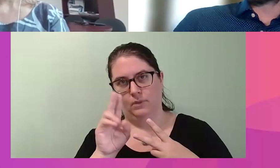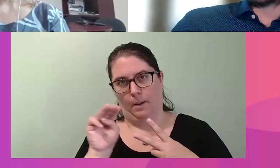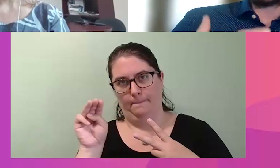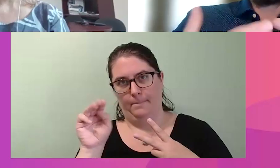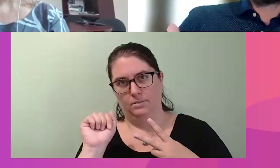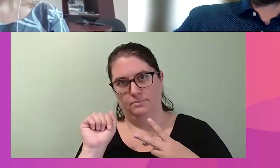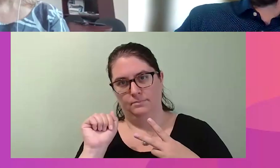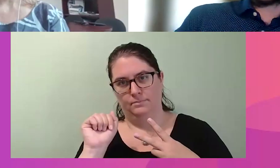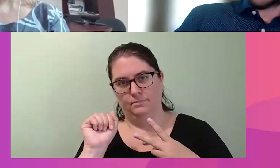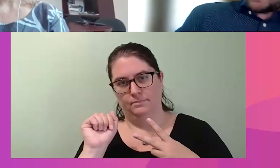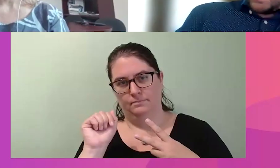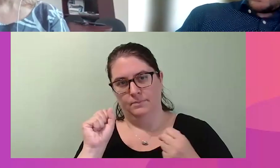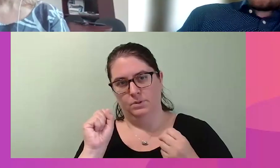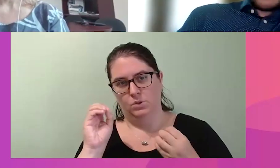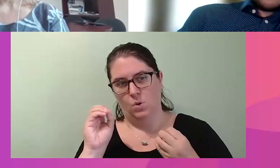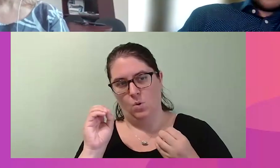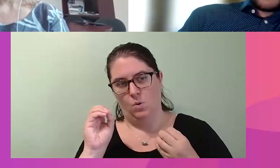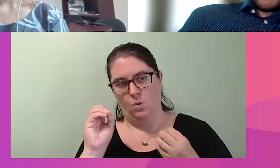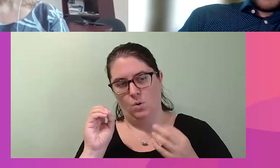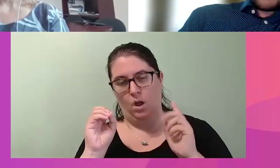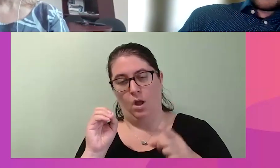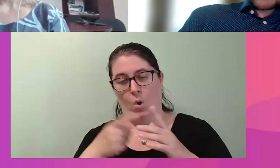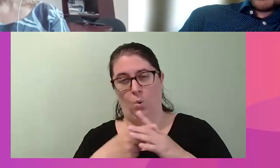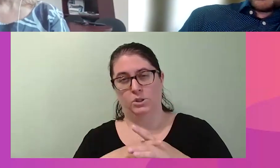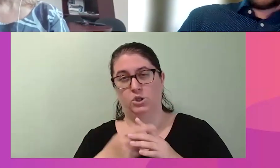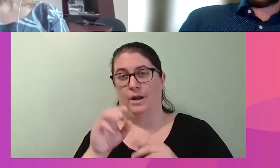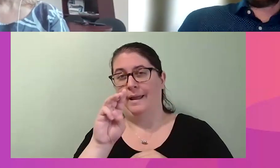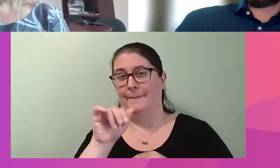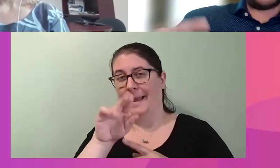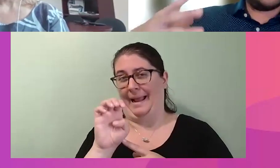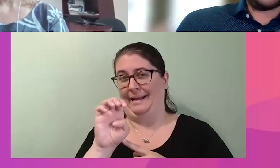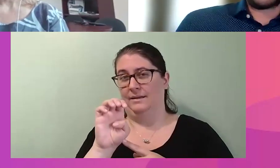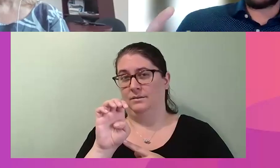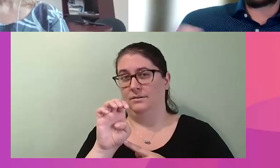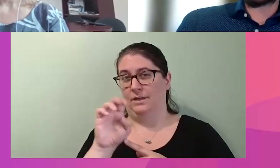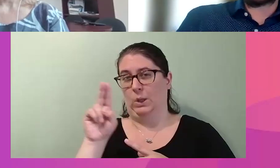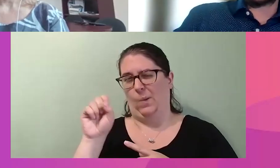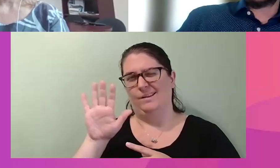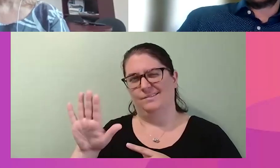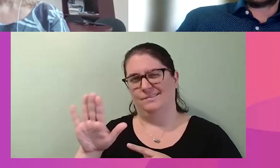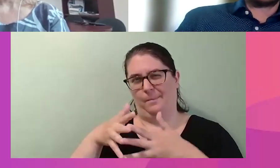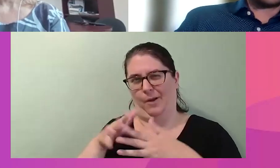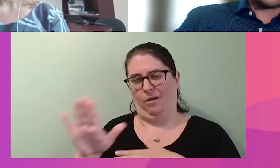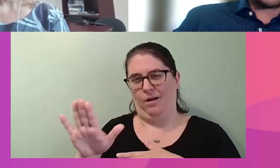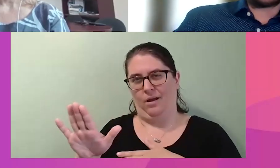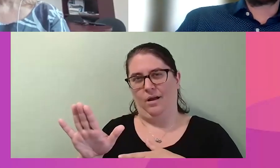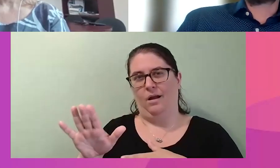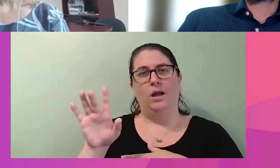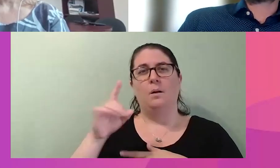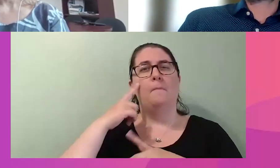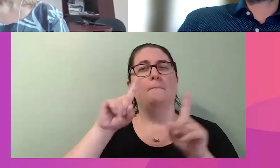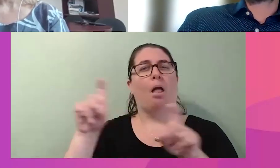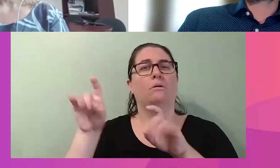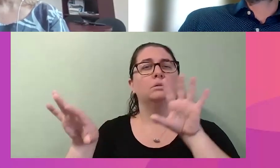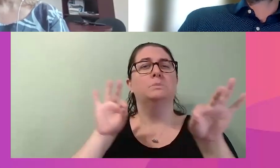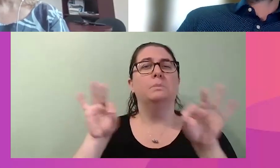we first started this in Maine in the U.S. actually, and piloted it in a couple of different randomly selected counties.